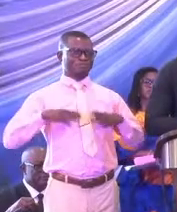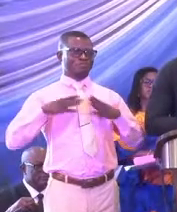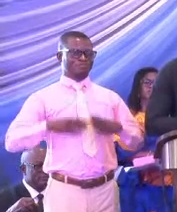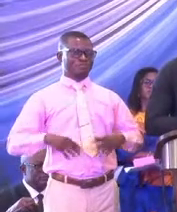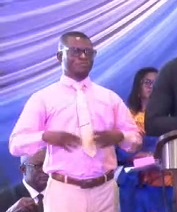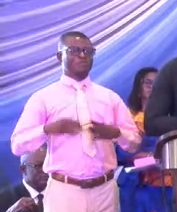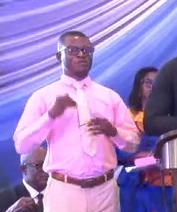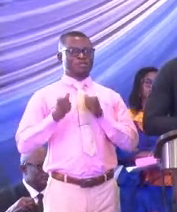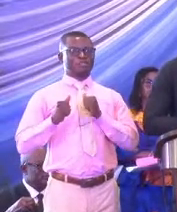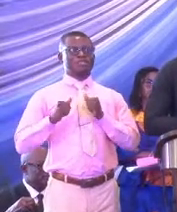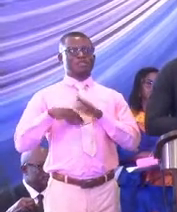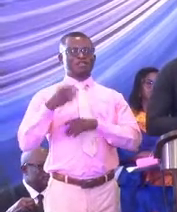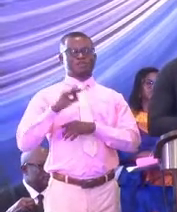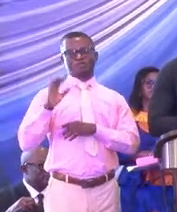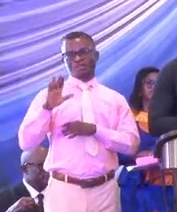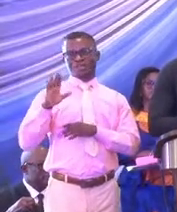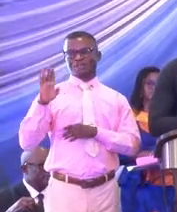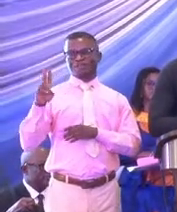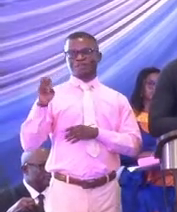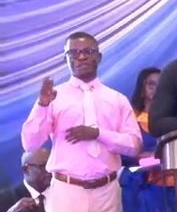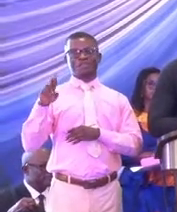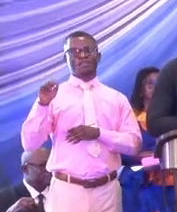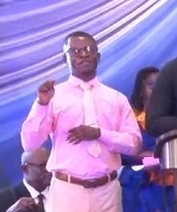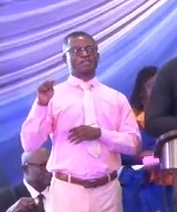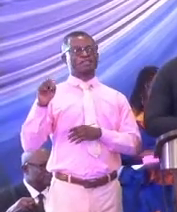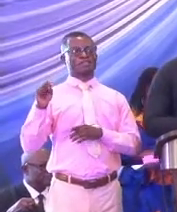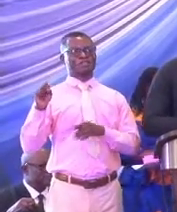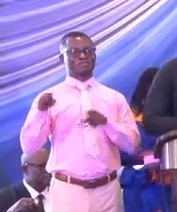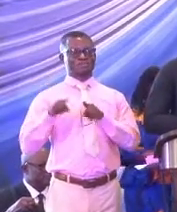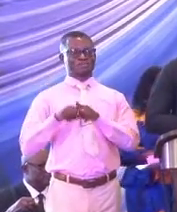which we scored over 5, Veritas had 5/5.